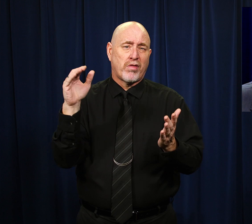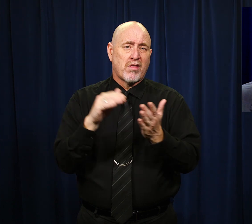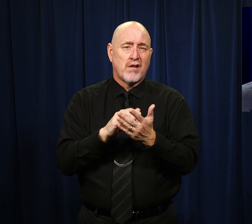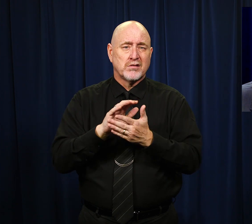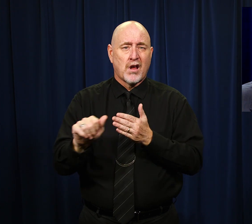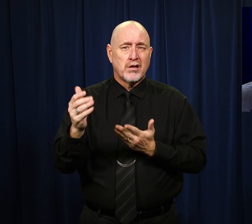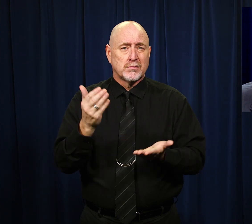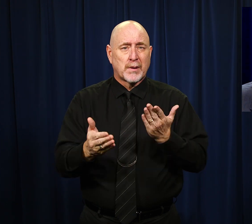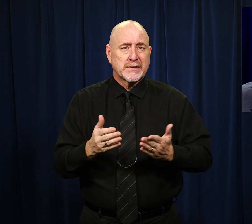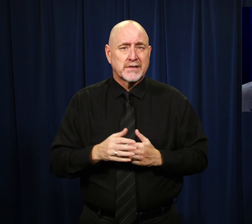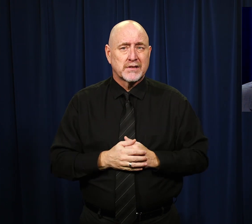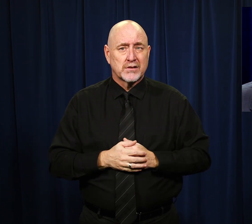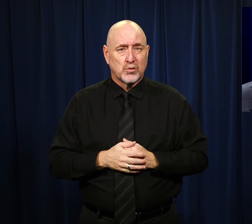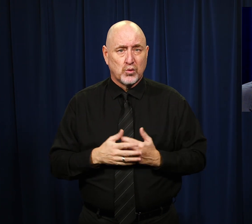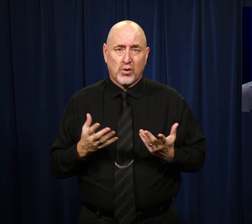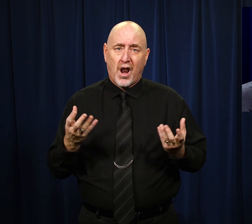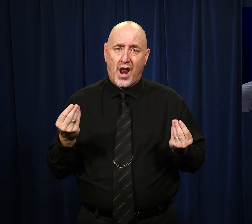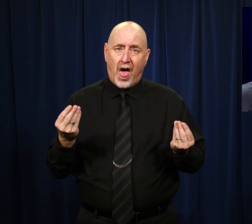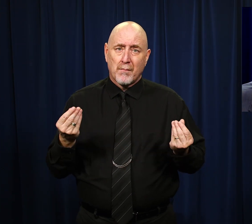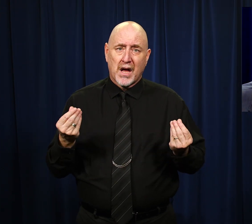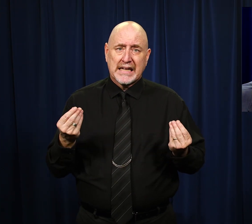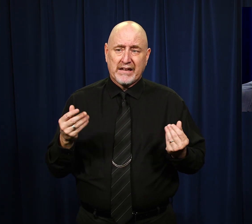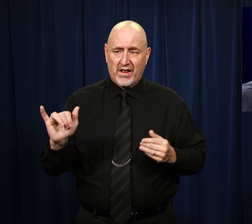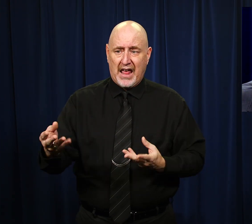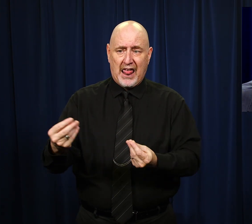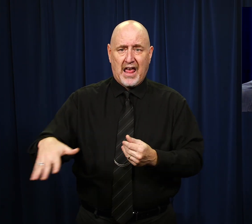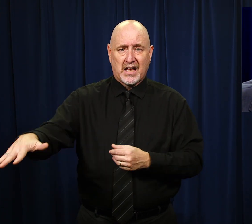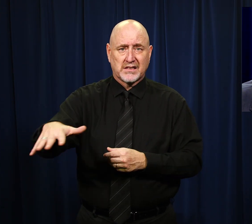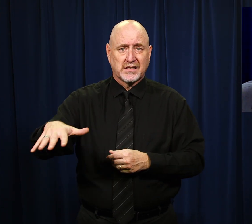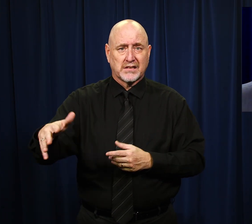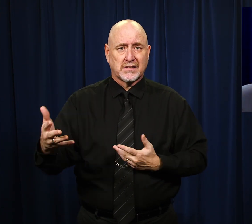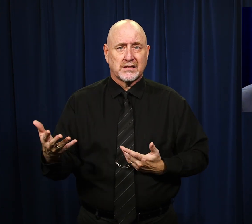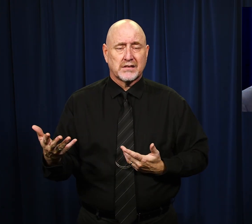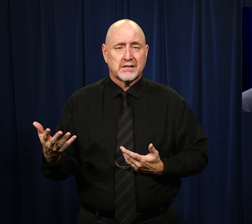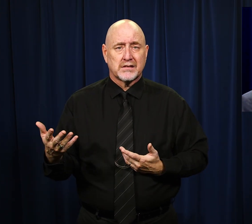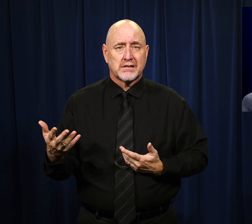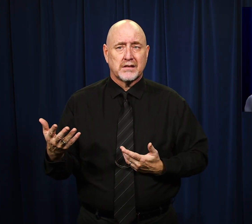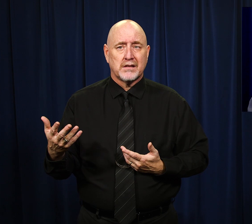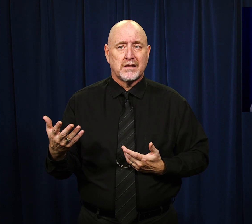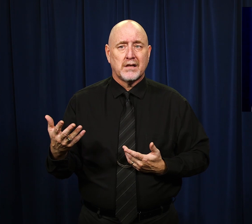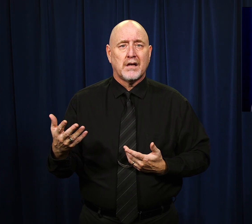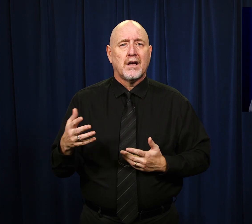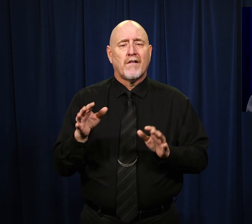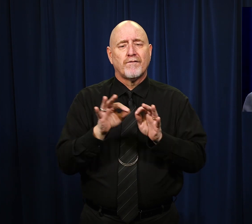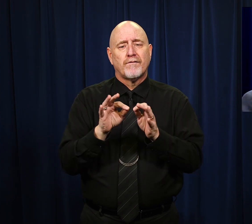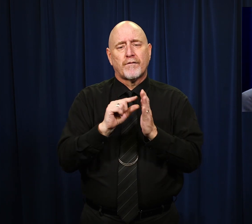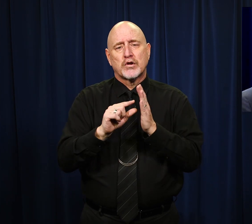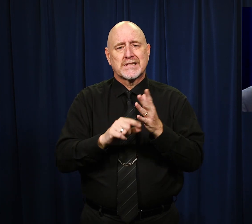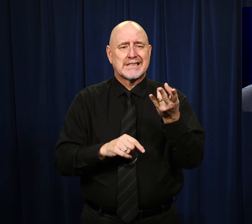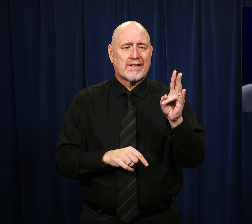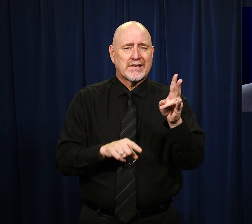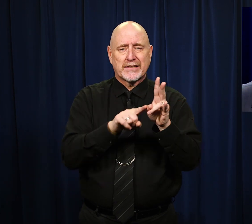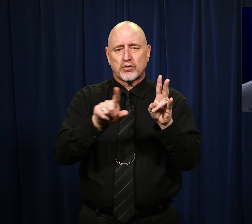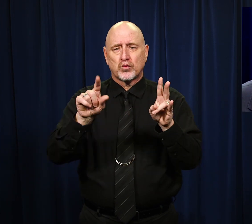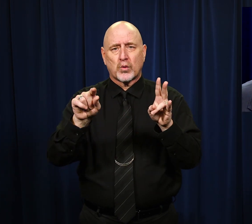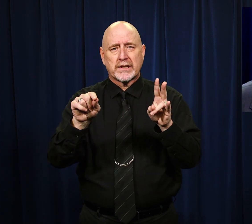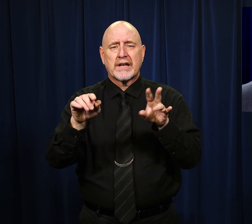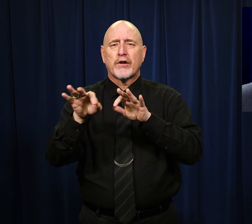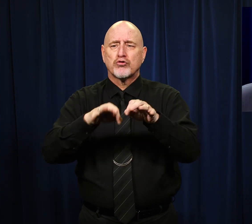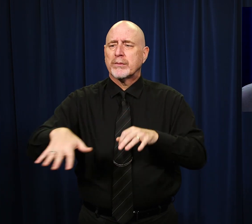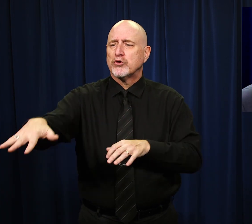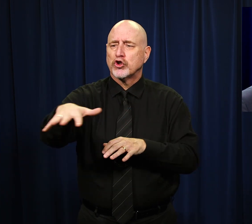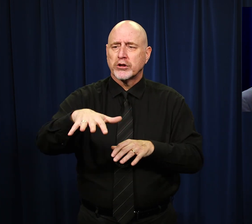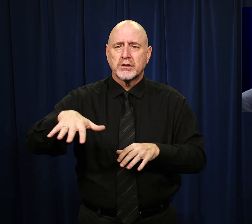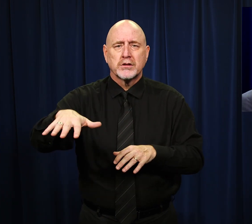$100,000. We're talking about a lot of money for this piece of land. And then we have verses 17 through 20, the description of the